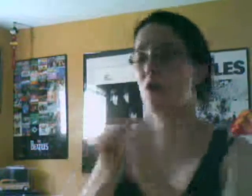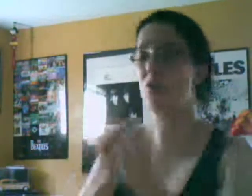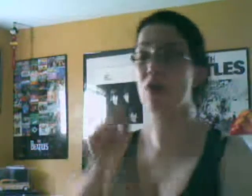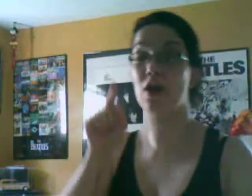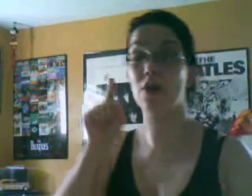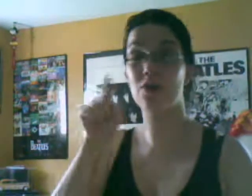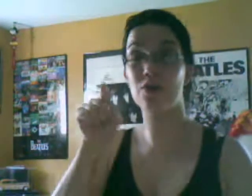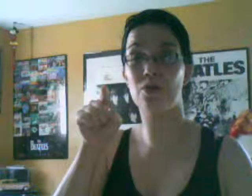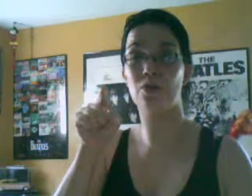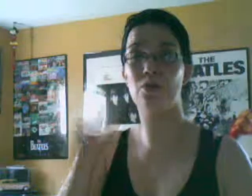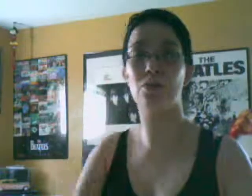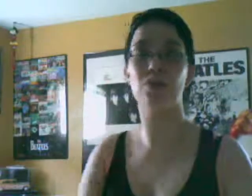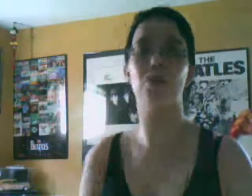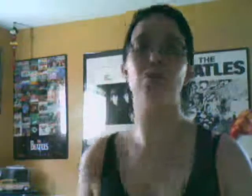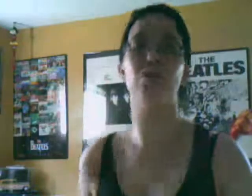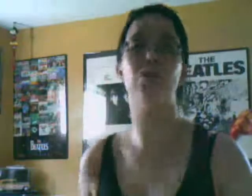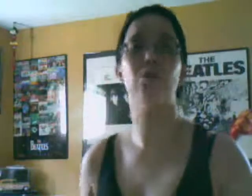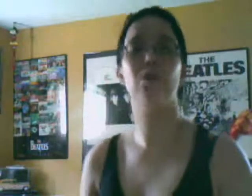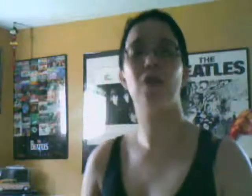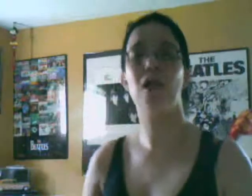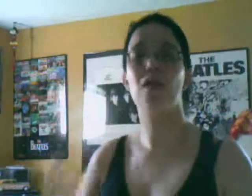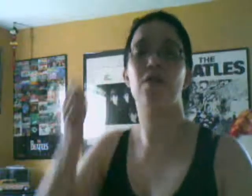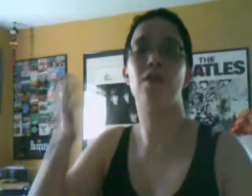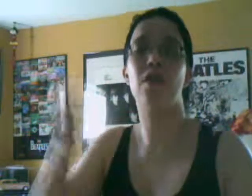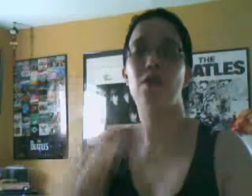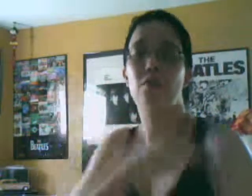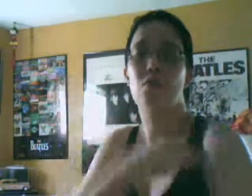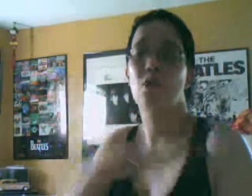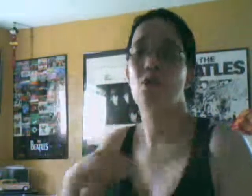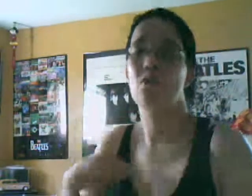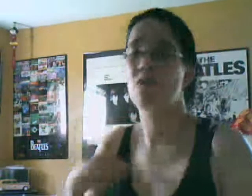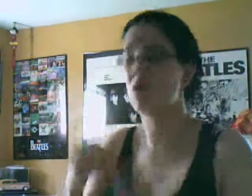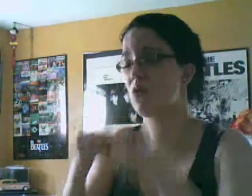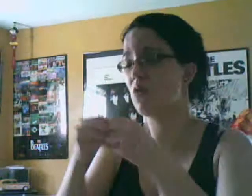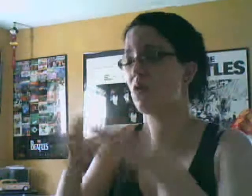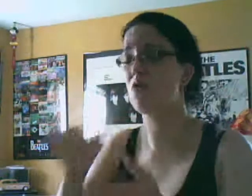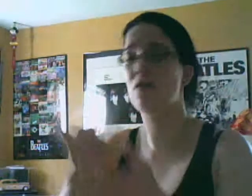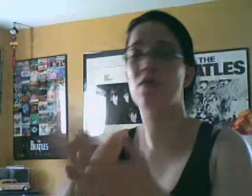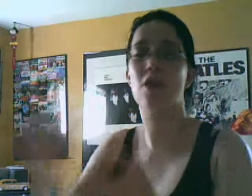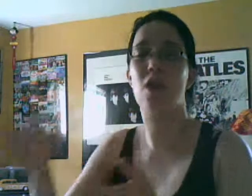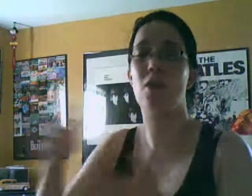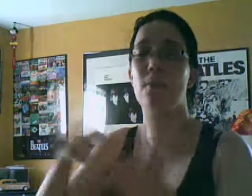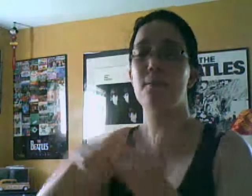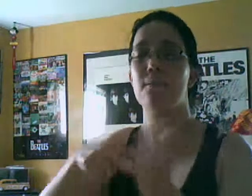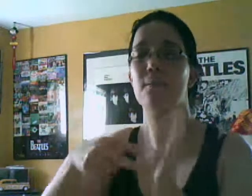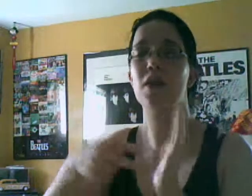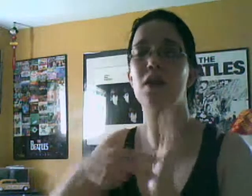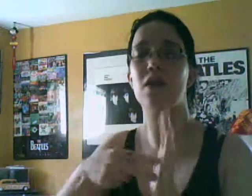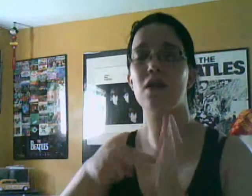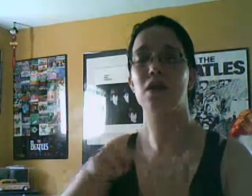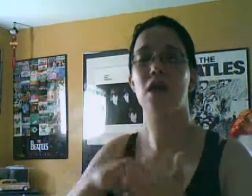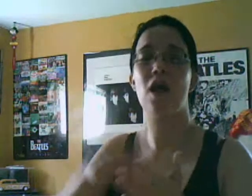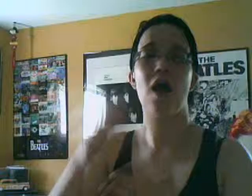who compares with you And these memories lose their meaning When I